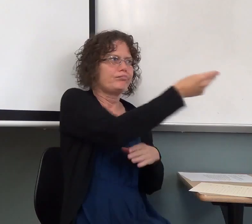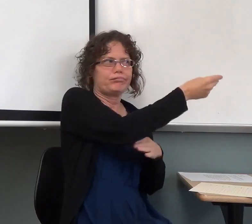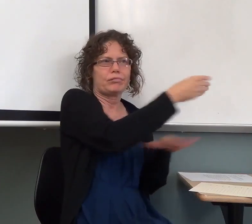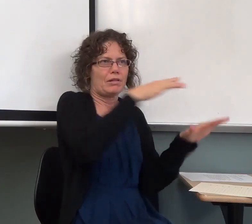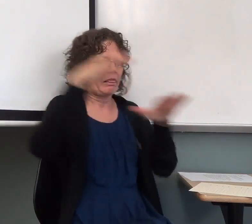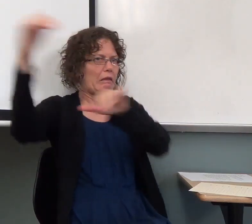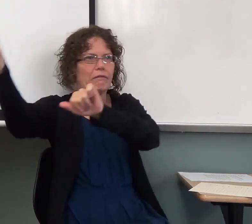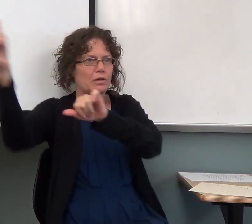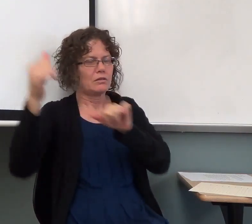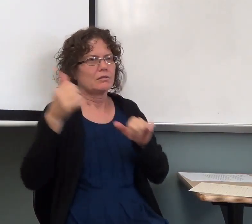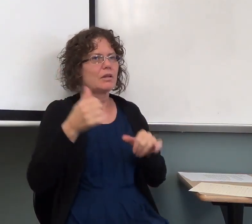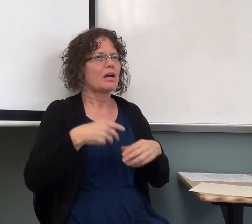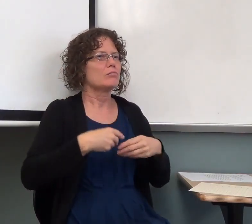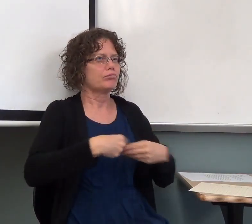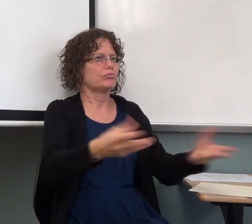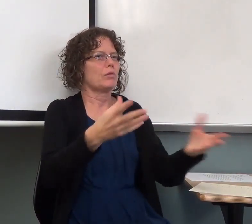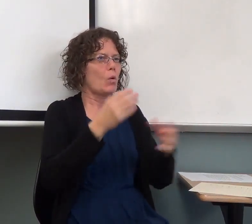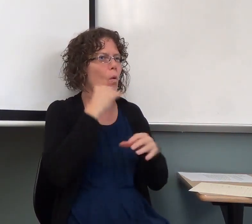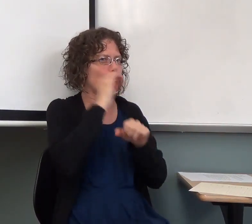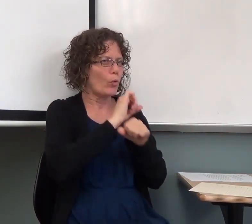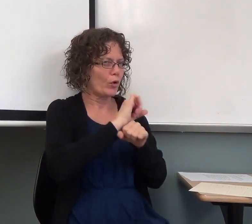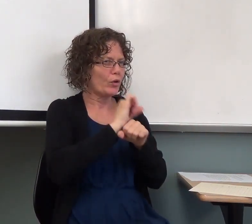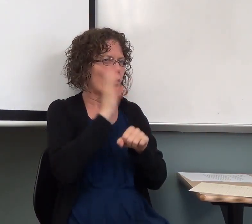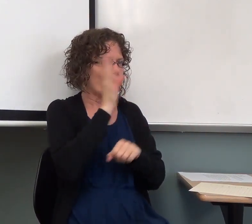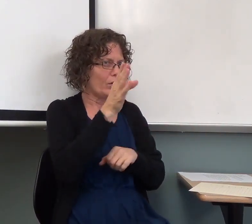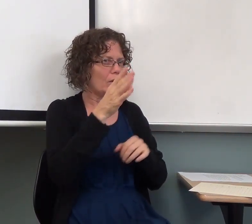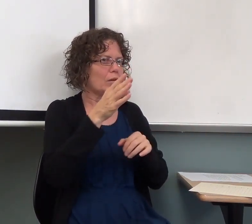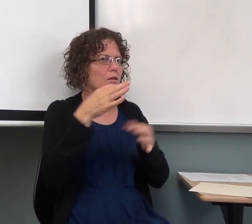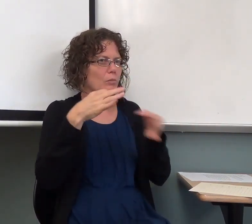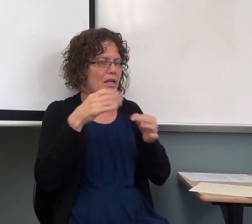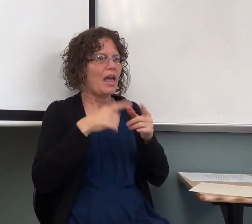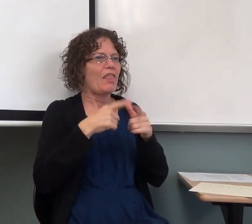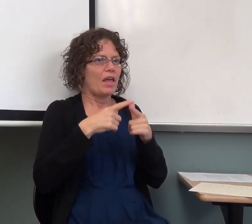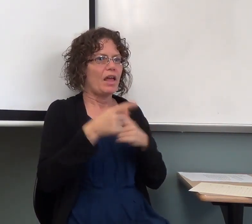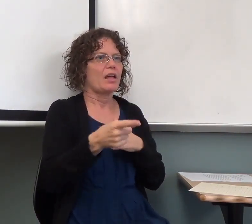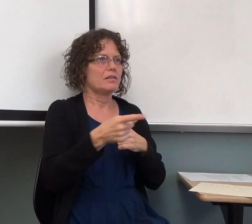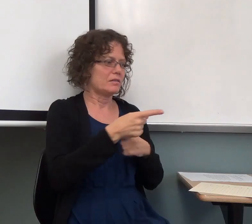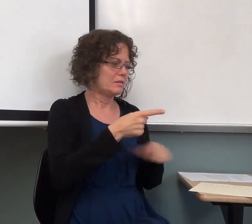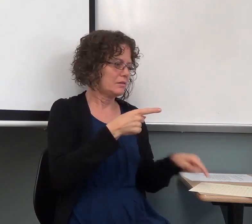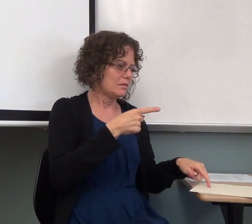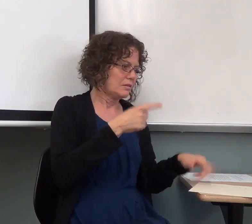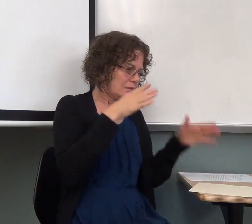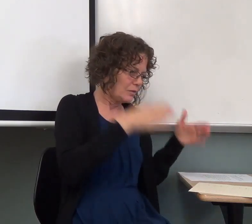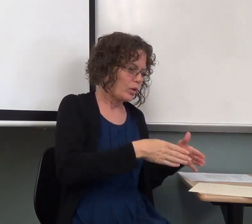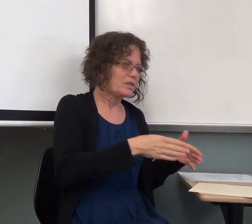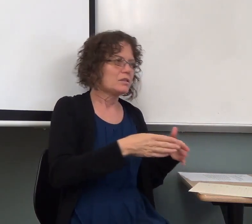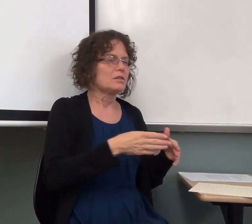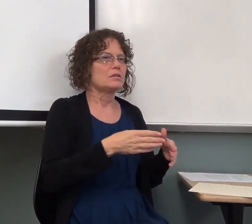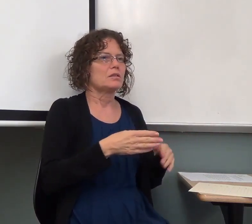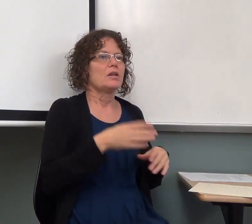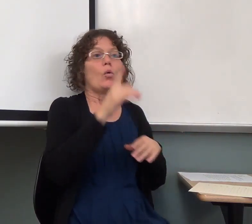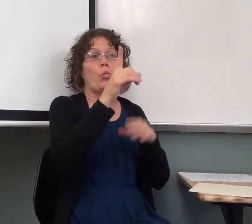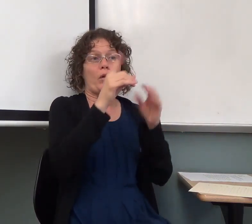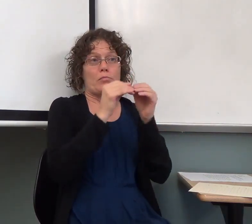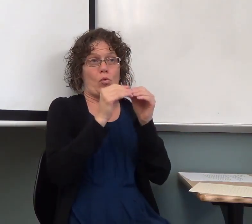have some homework to give you. Okay, so I want to explain that, and then I'm going to have you do this assignment. But before we do, one last little piece of notation. Okay. And you